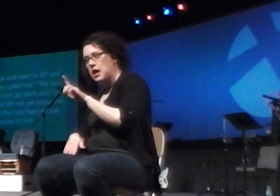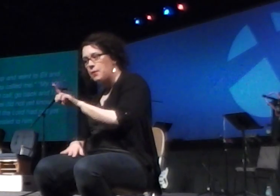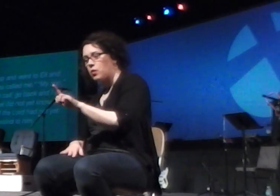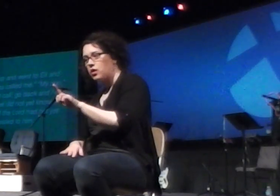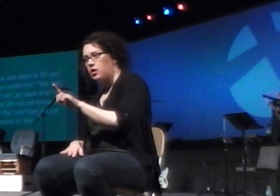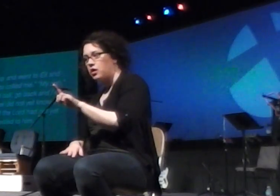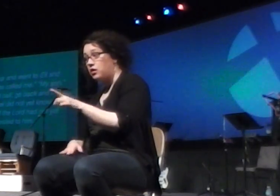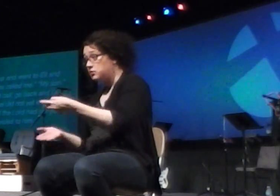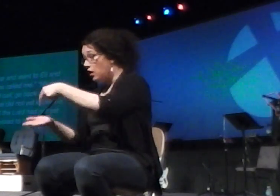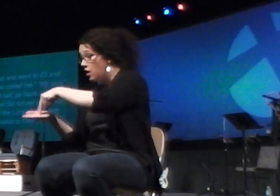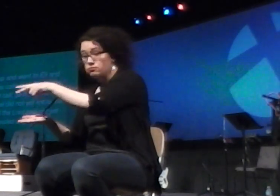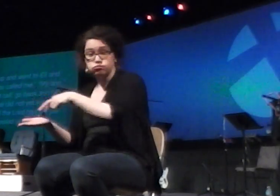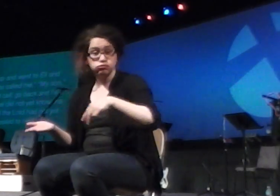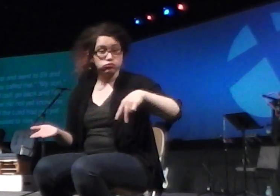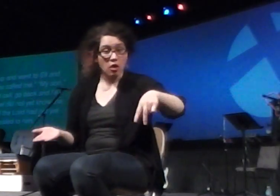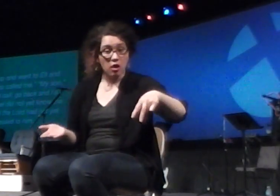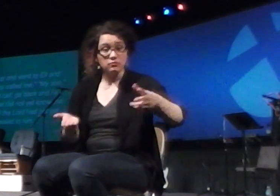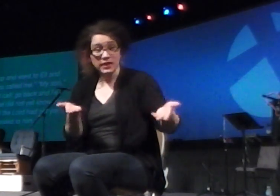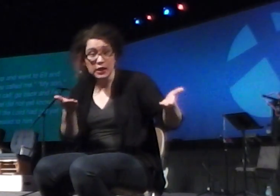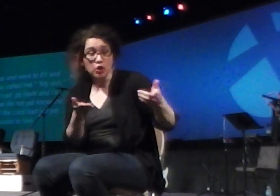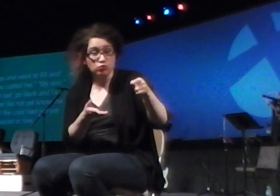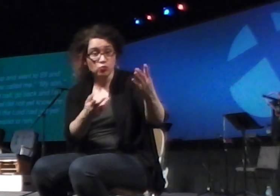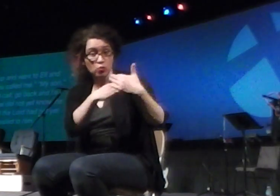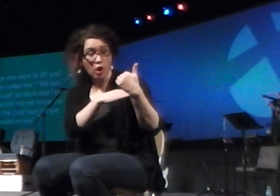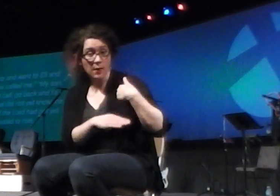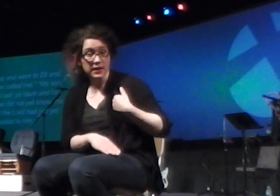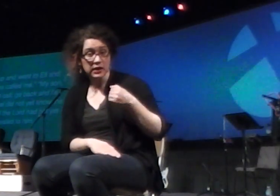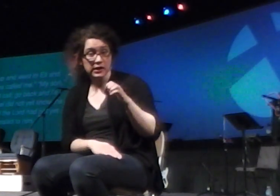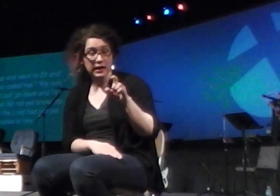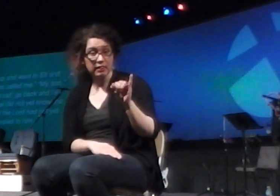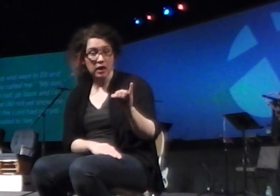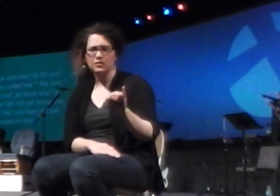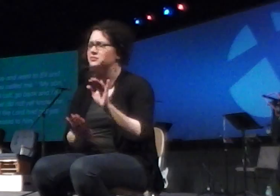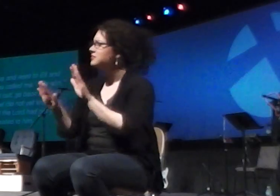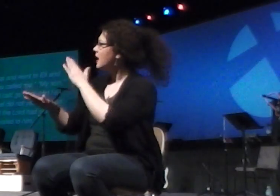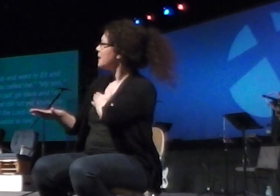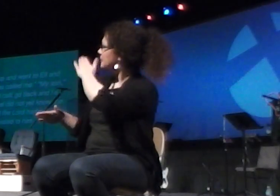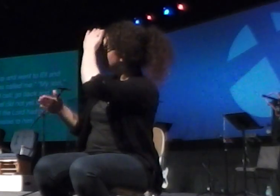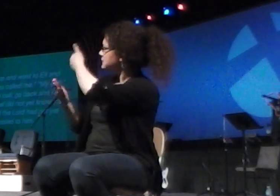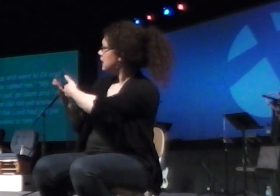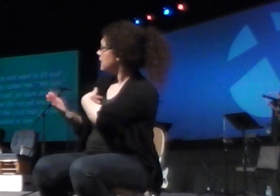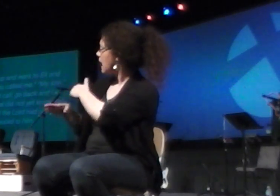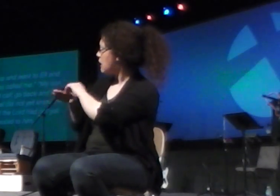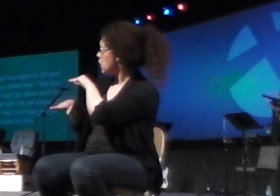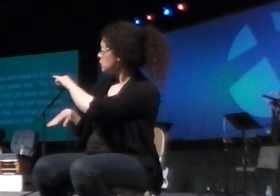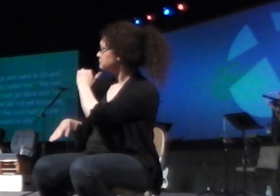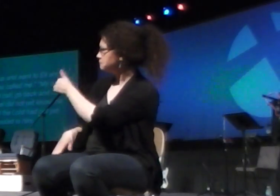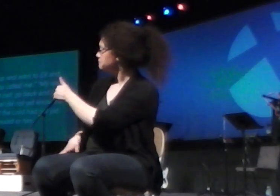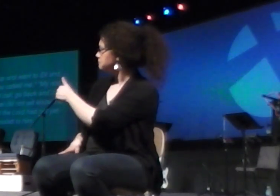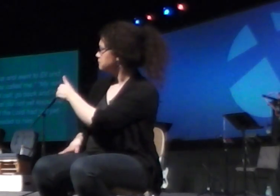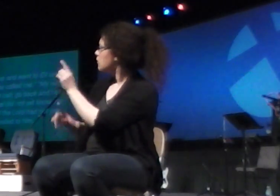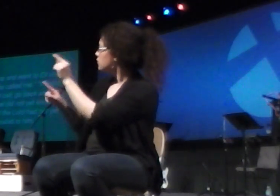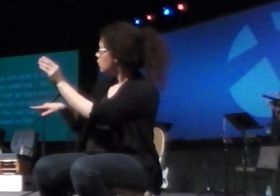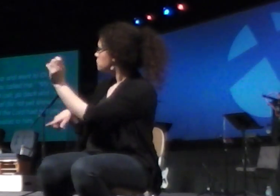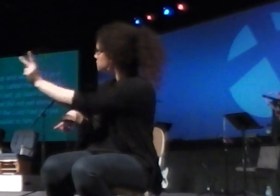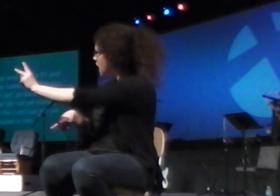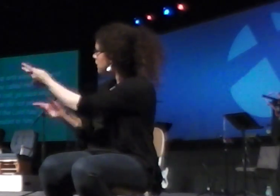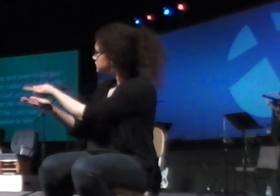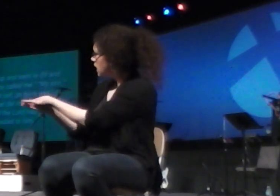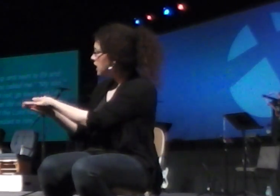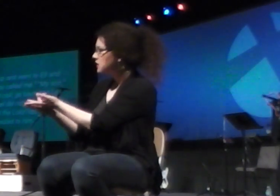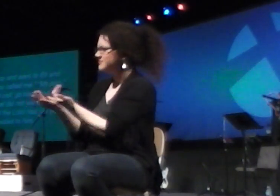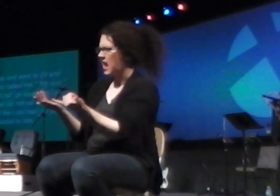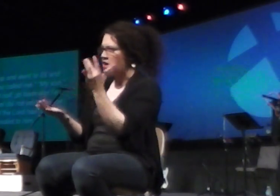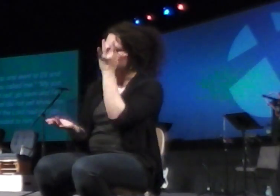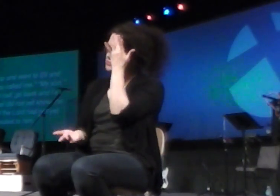to Eli and said, Here I am, you called me. My son, Eli said, I did not call. Go back and lie down. He's a little more